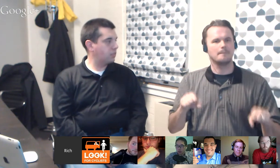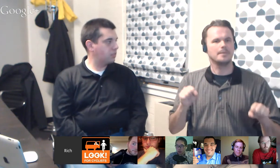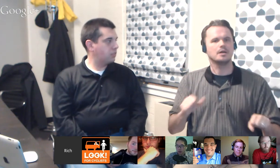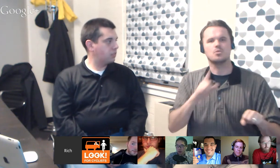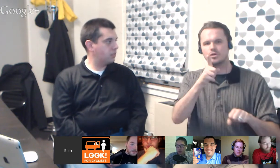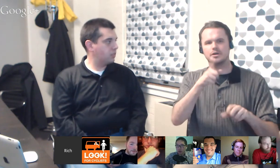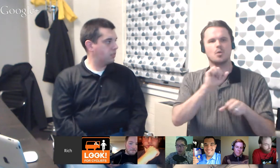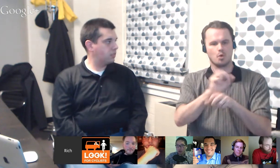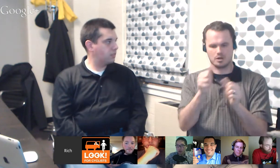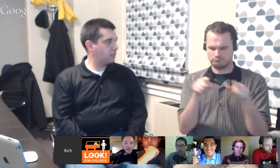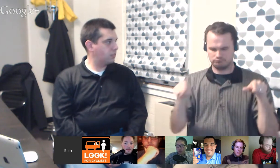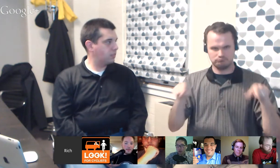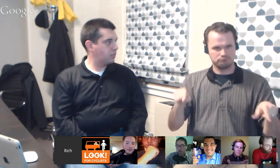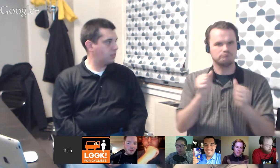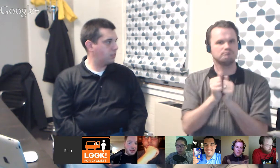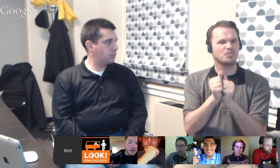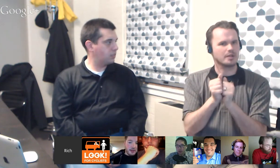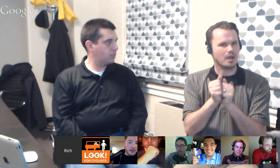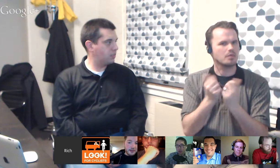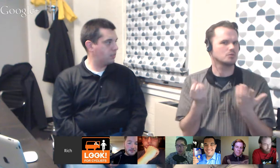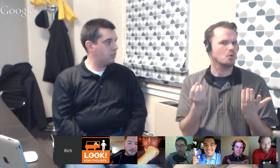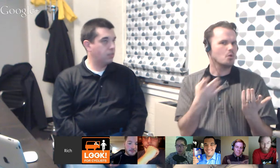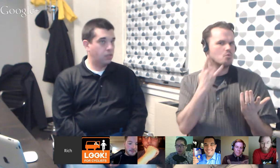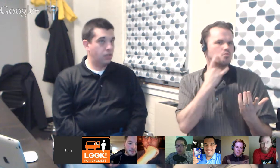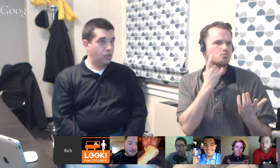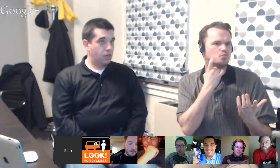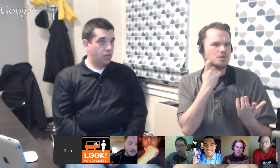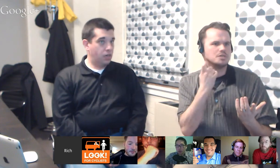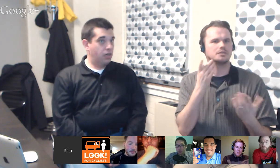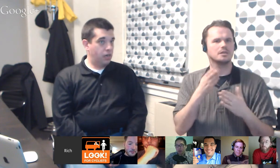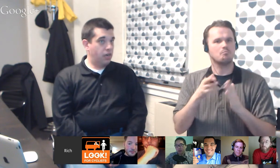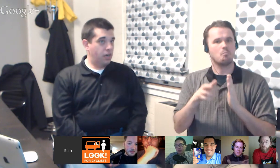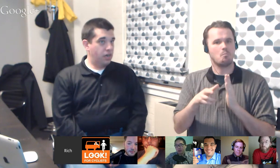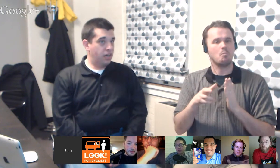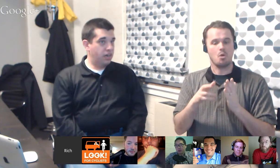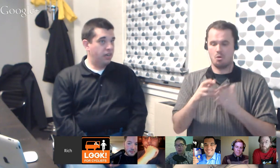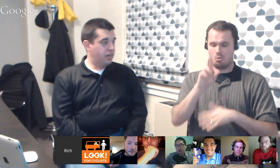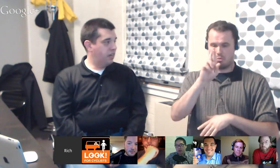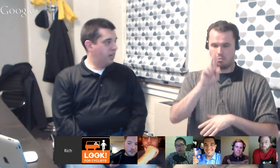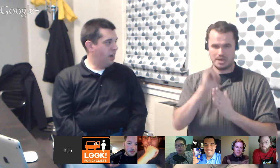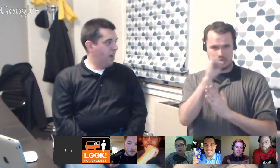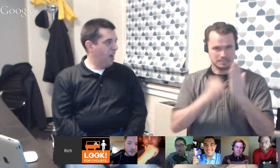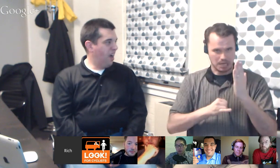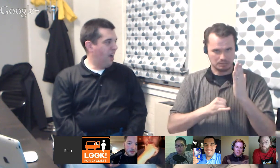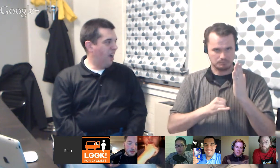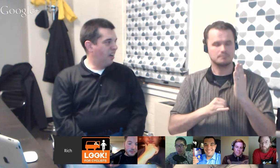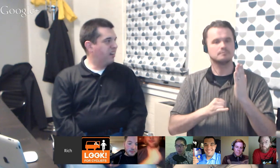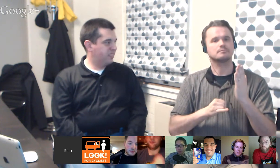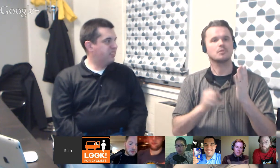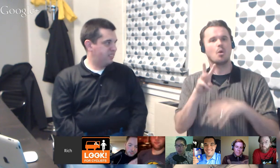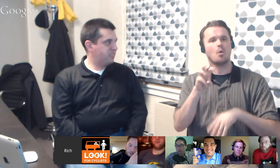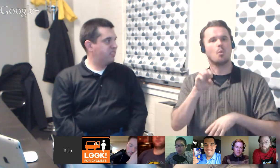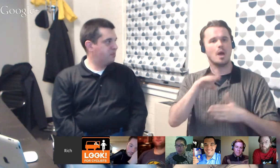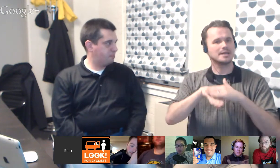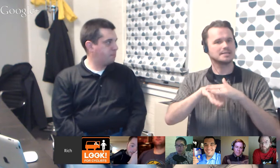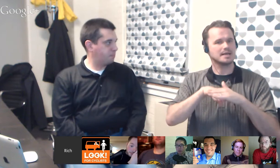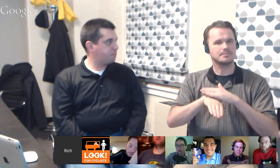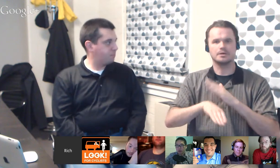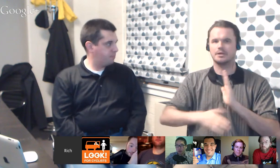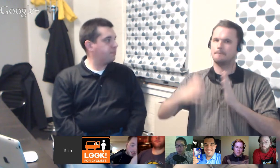work together. So we recently just gone through a website redesign, and web accessibility